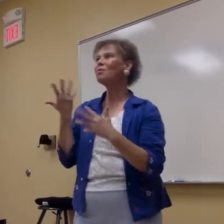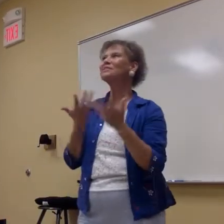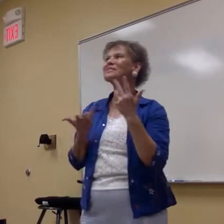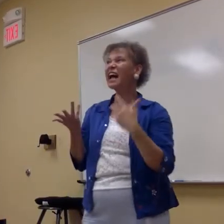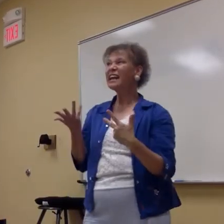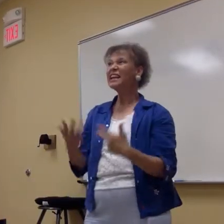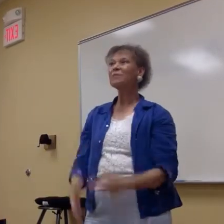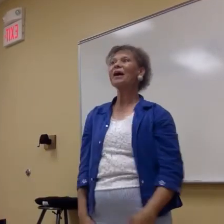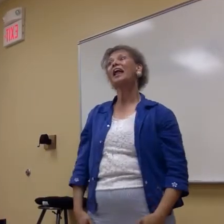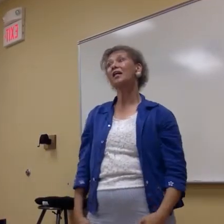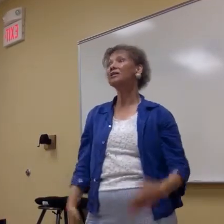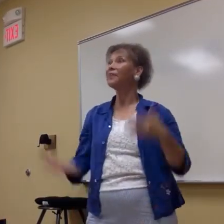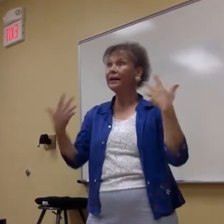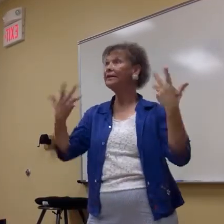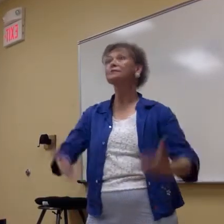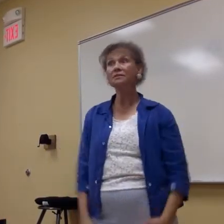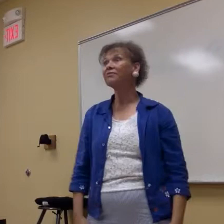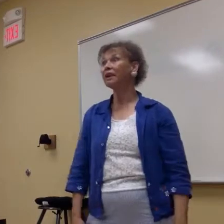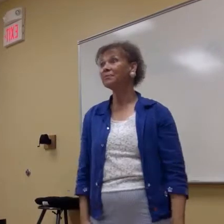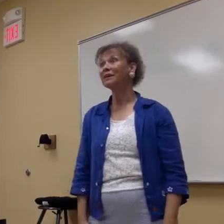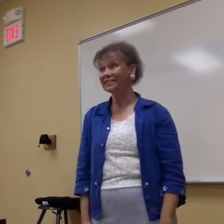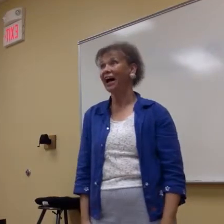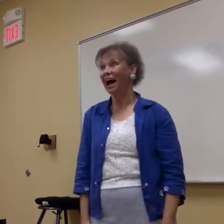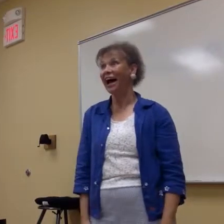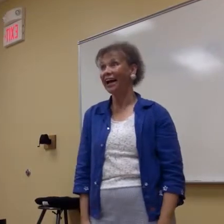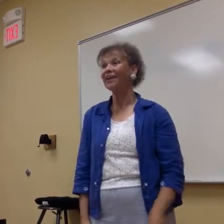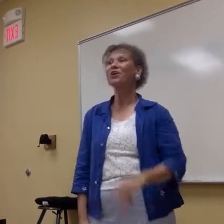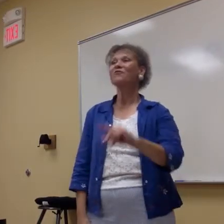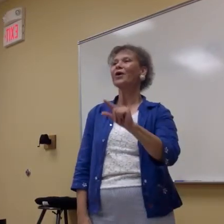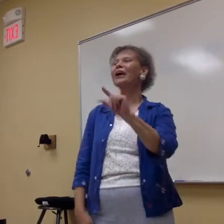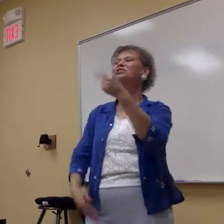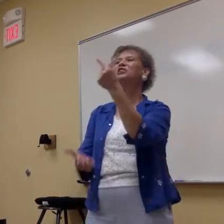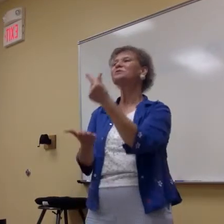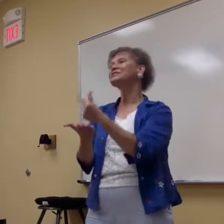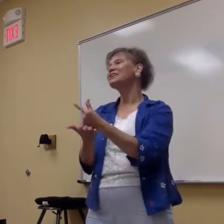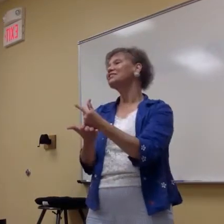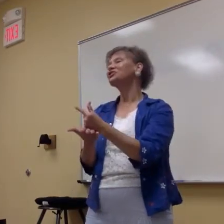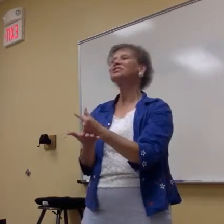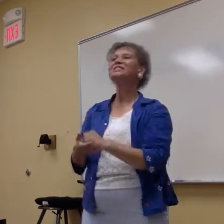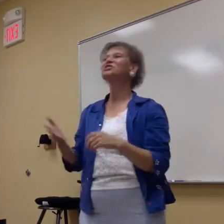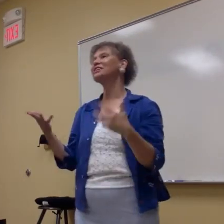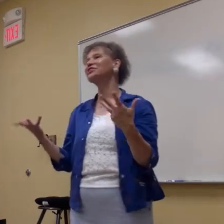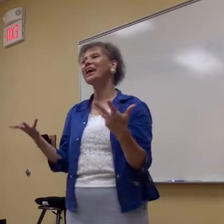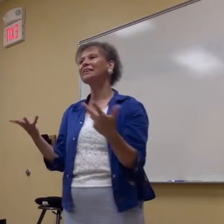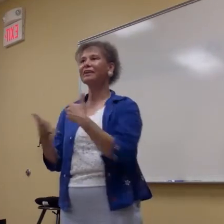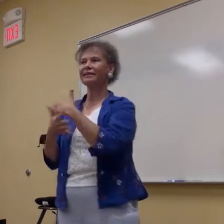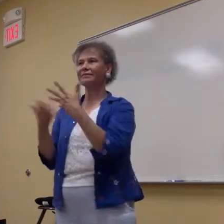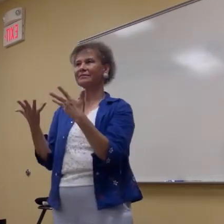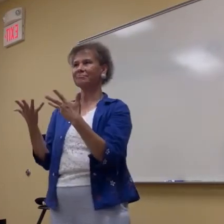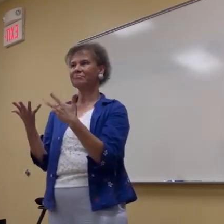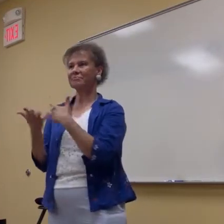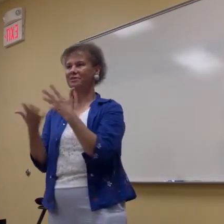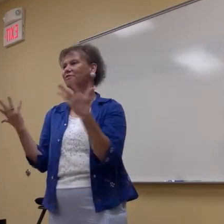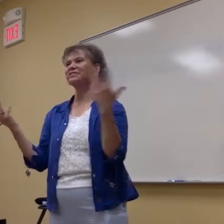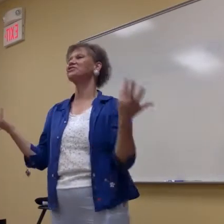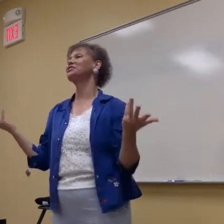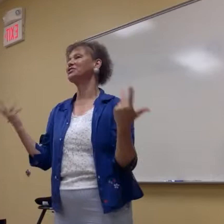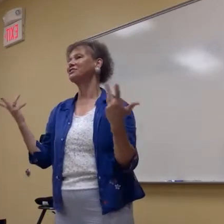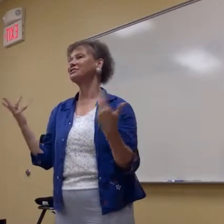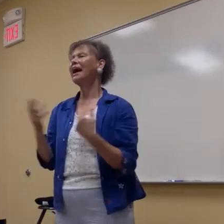need to develop a sign for, and she had like several suggestions. I think she's actually an interpreter. She's not